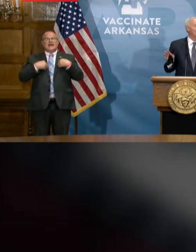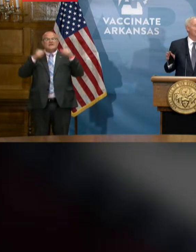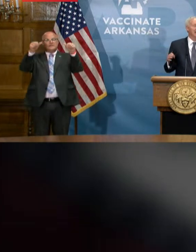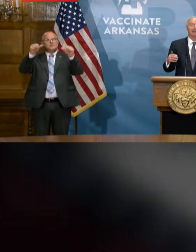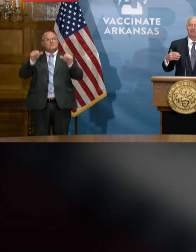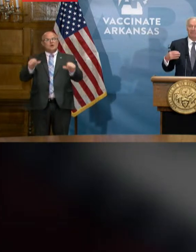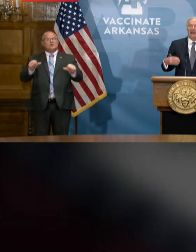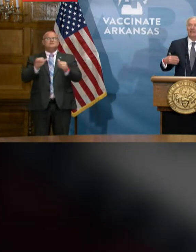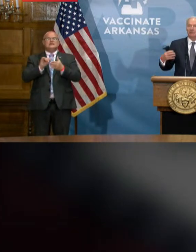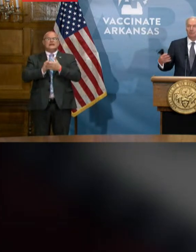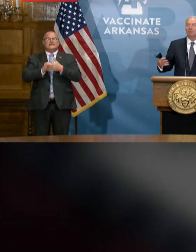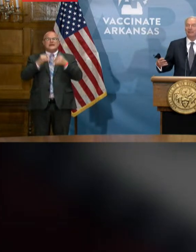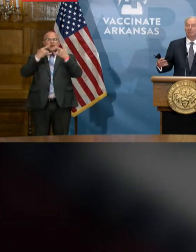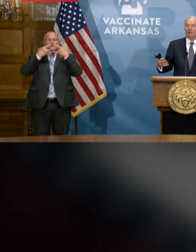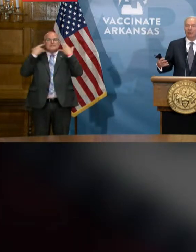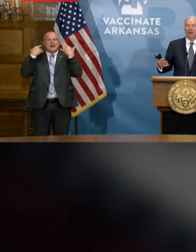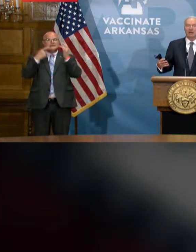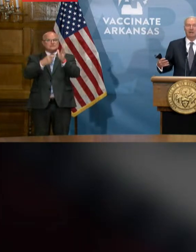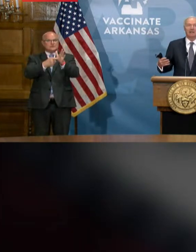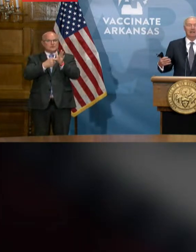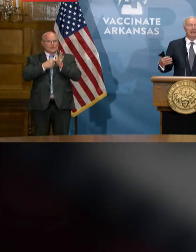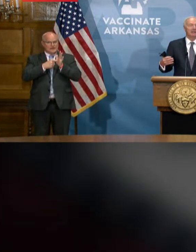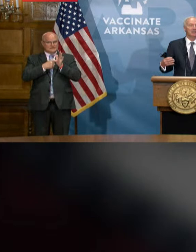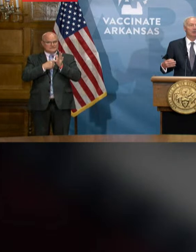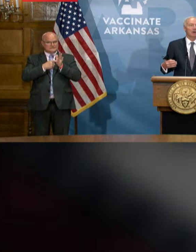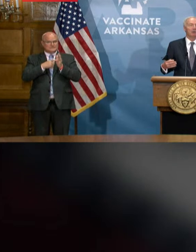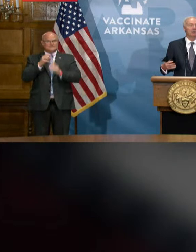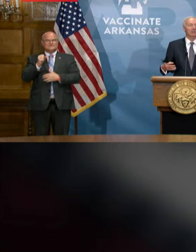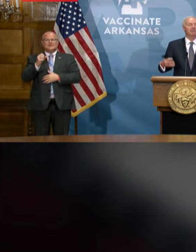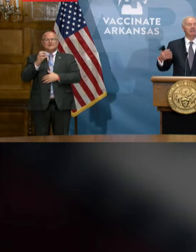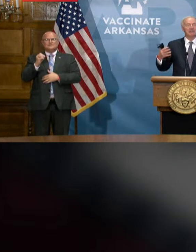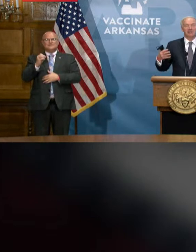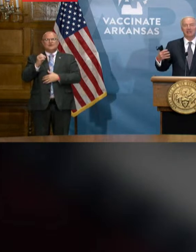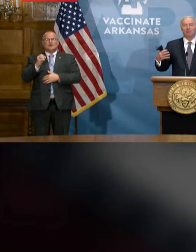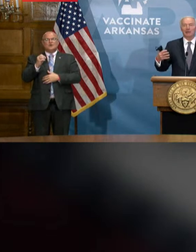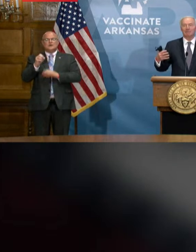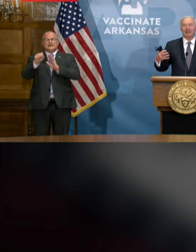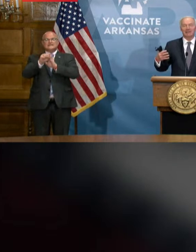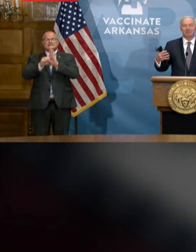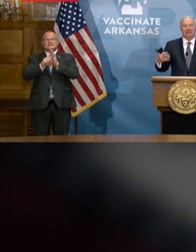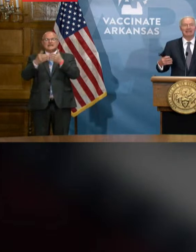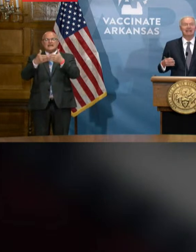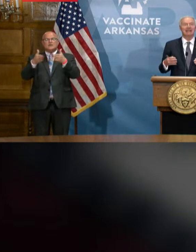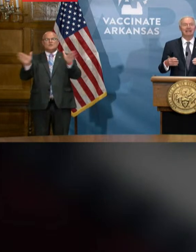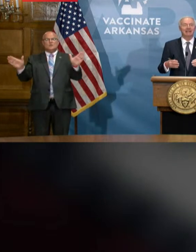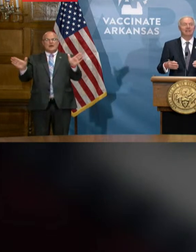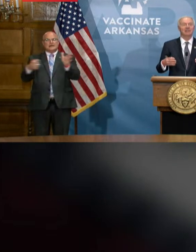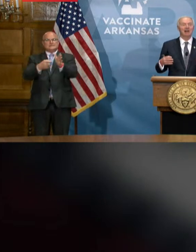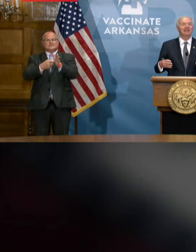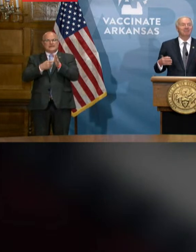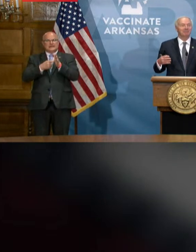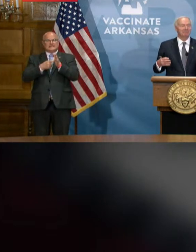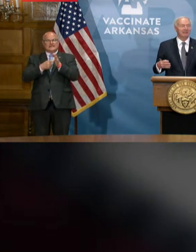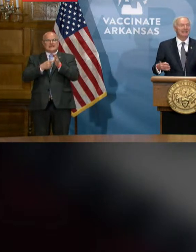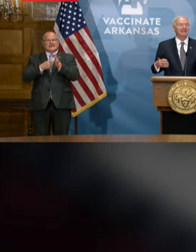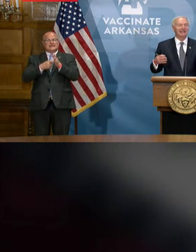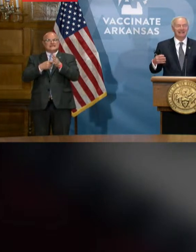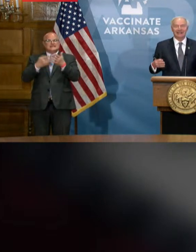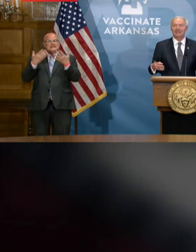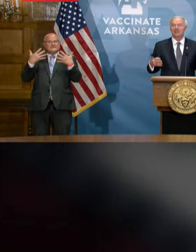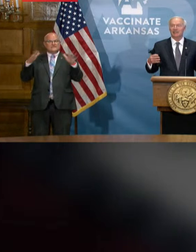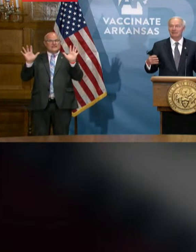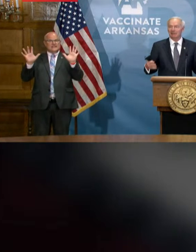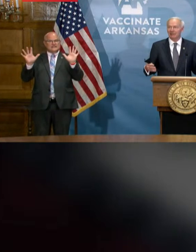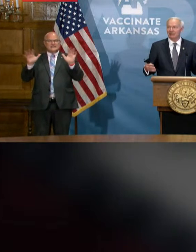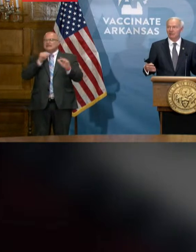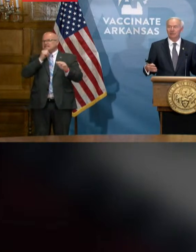posting that masks will be required. And so while we're lifting the statewide mask mandate, it does not mean that